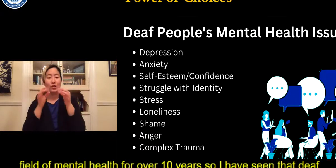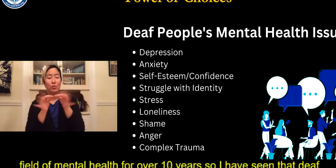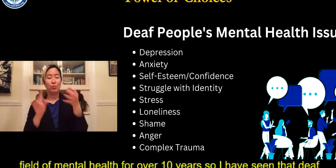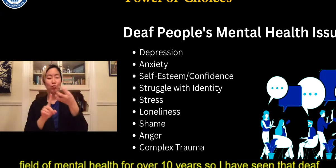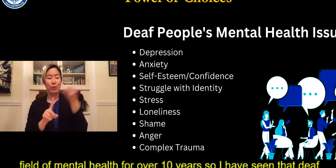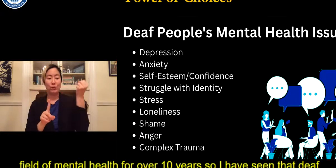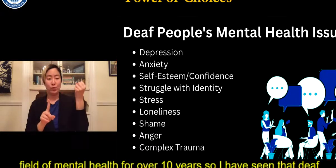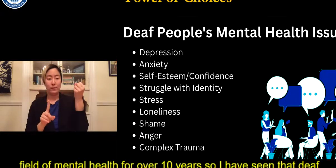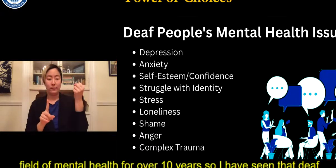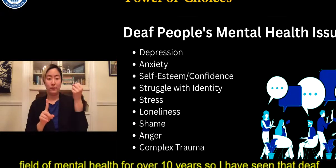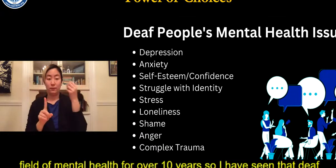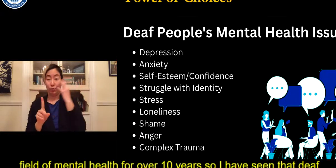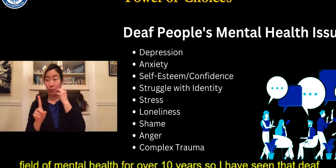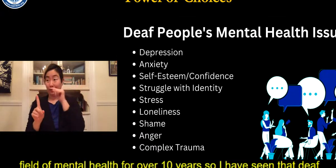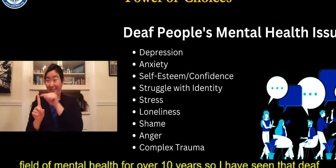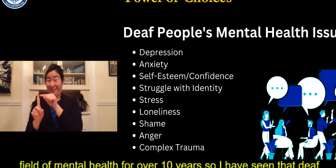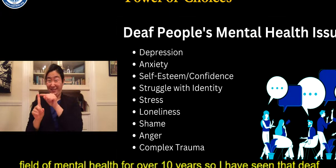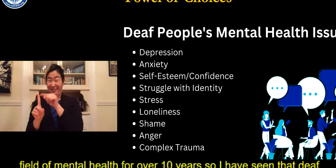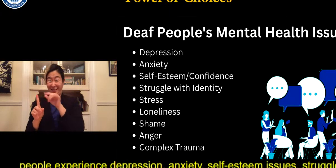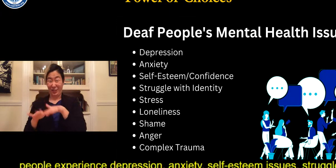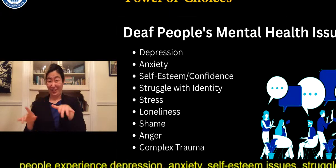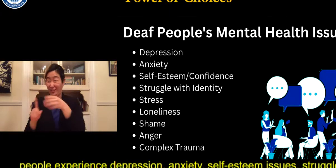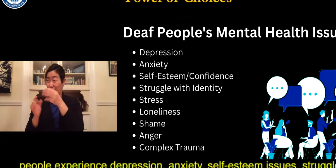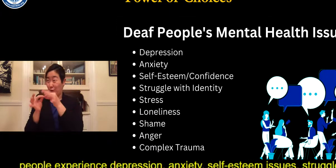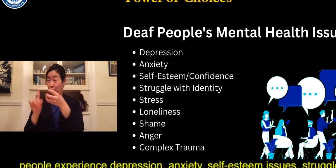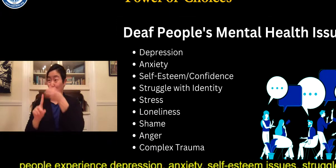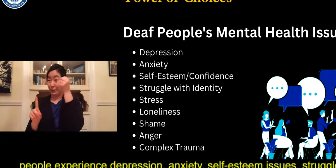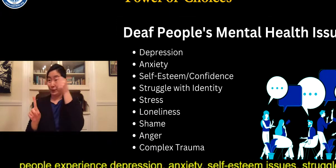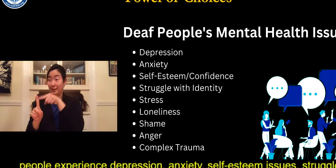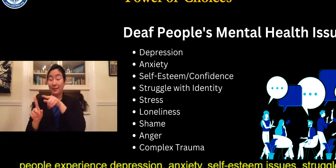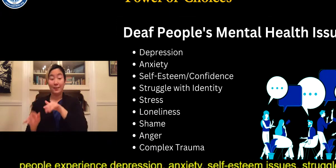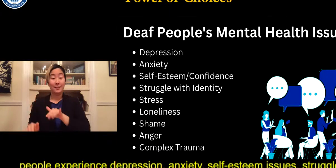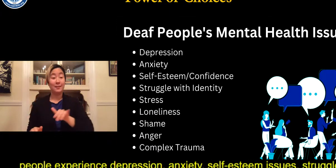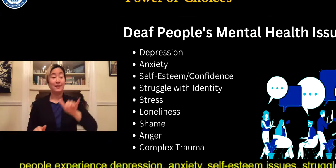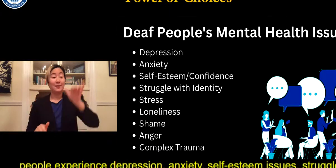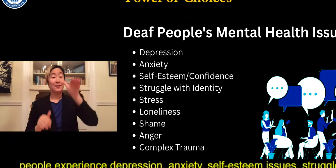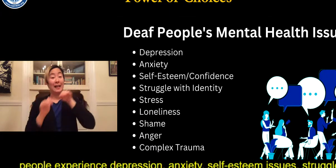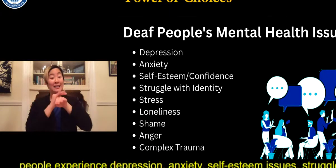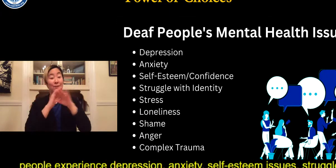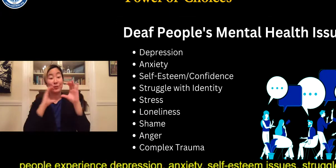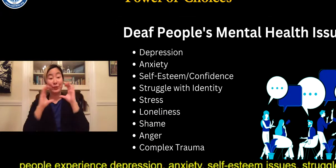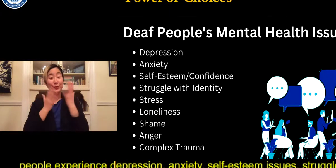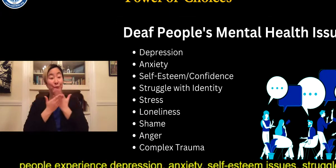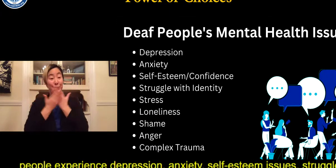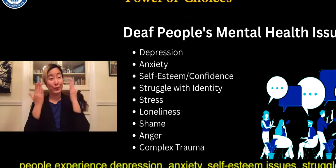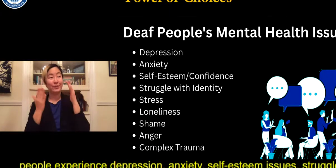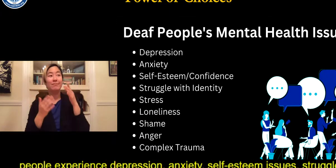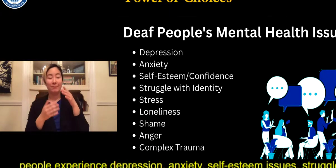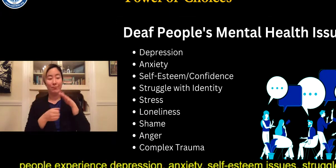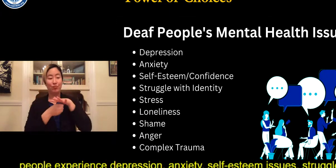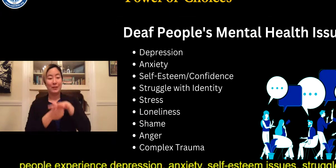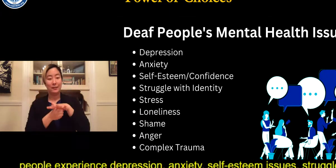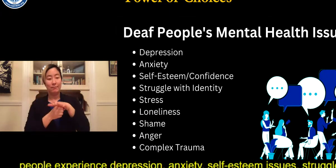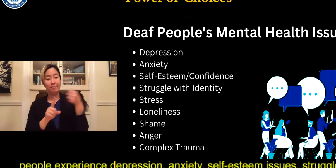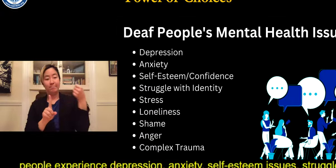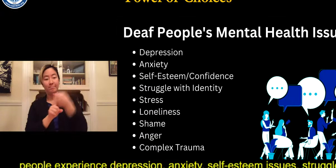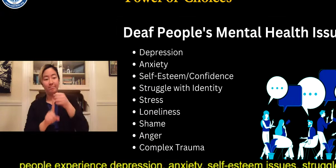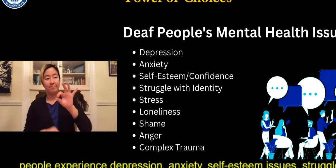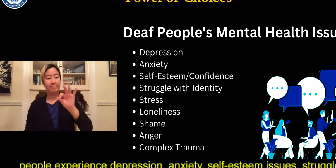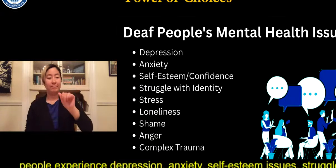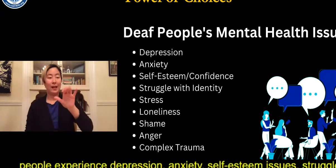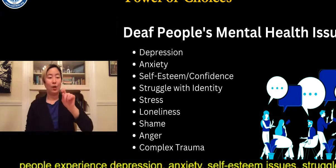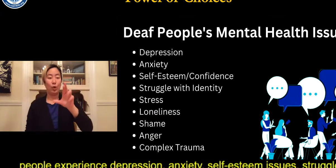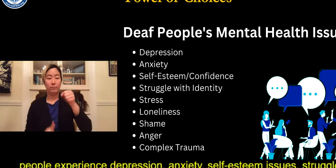Deaf children who have access to sign language earlier on tend to fare better than those who don't have access to language early on.